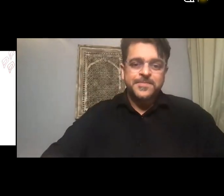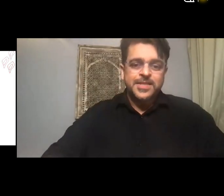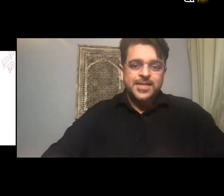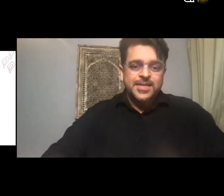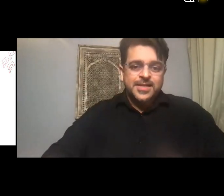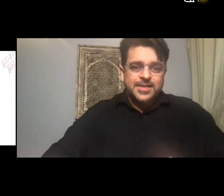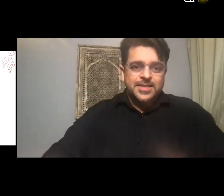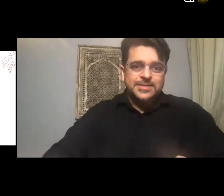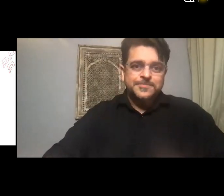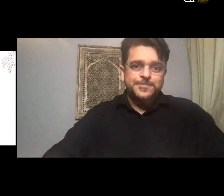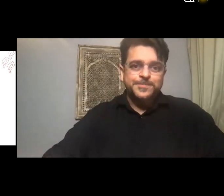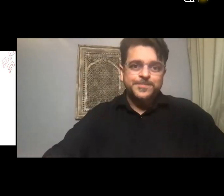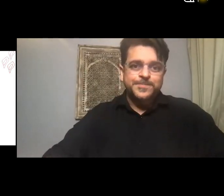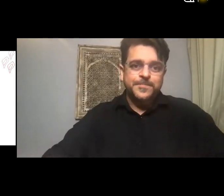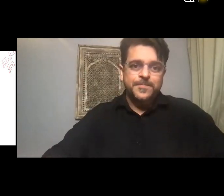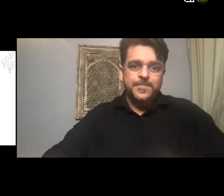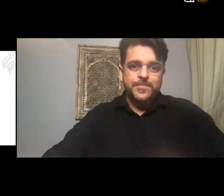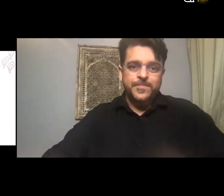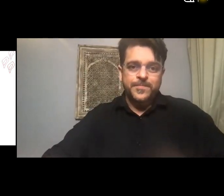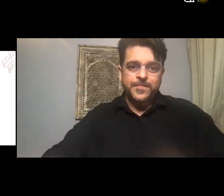Next slide, please.